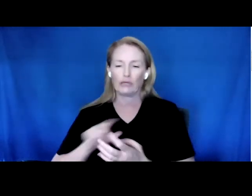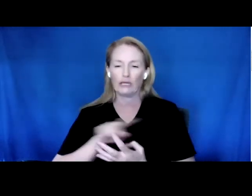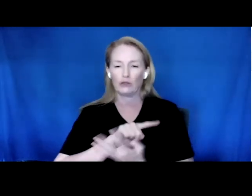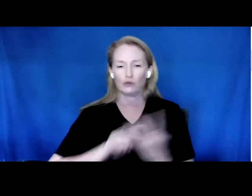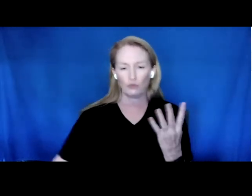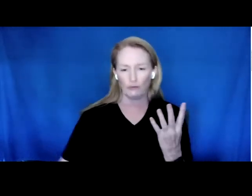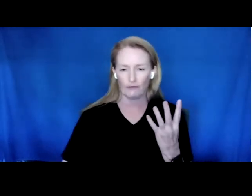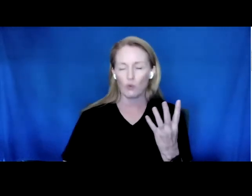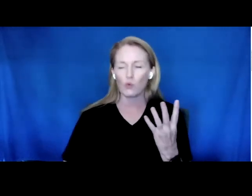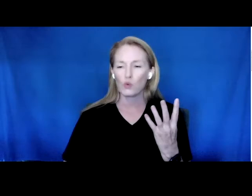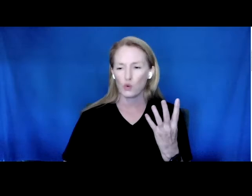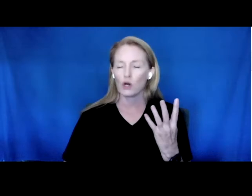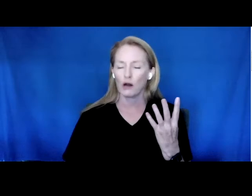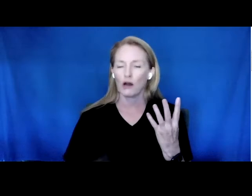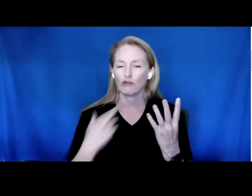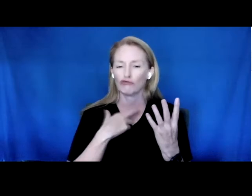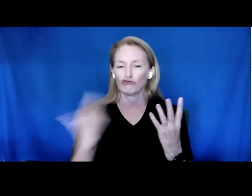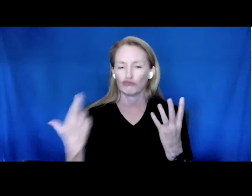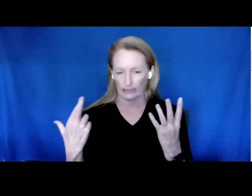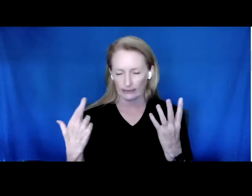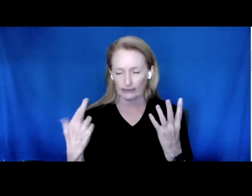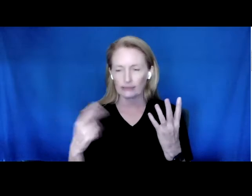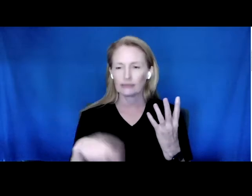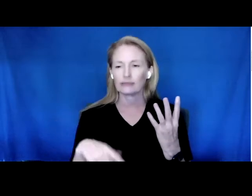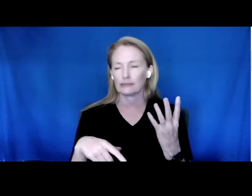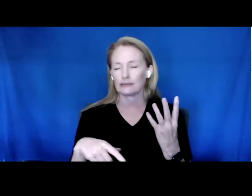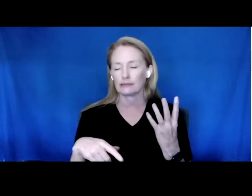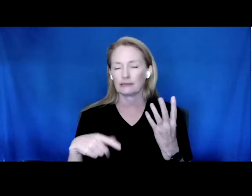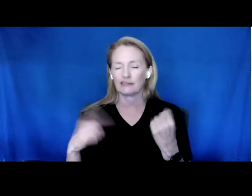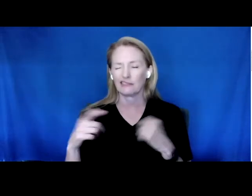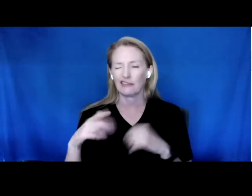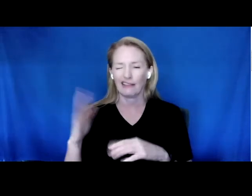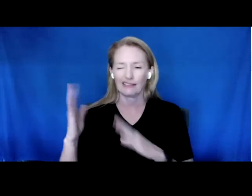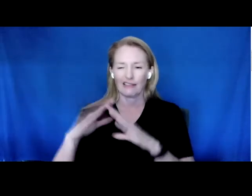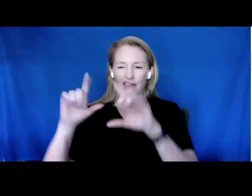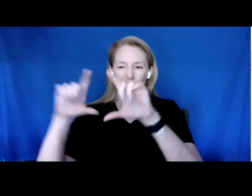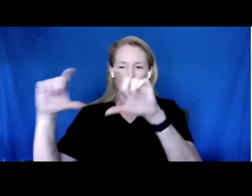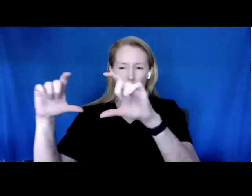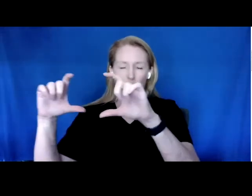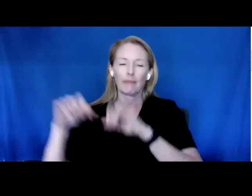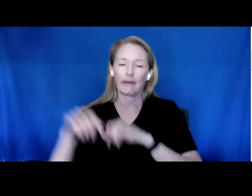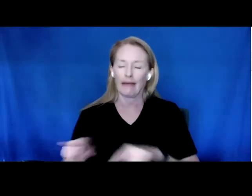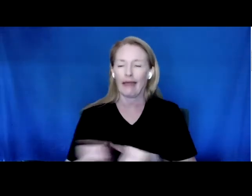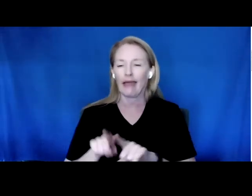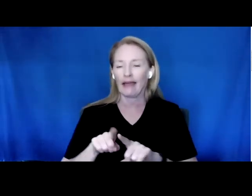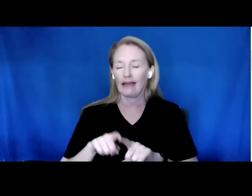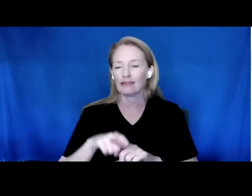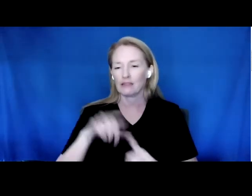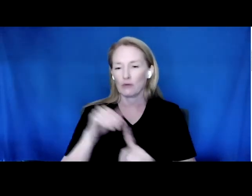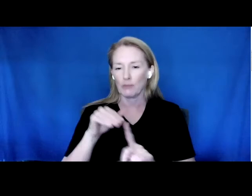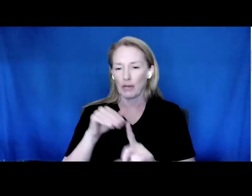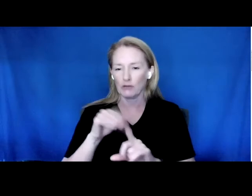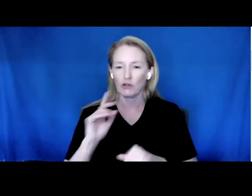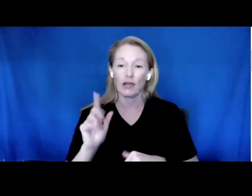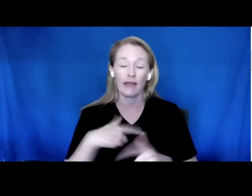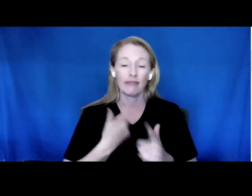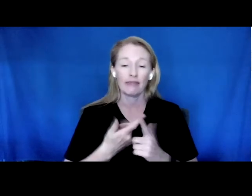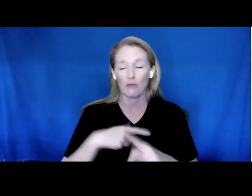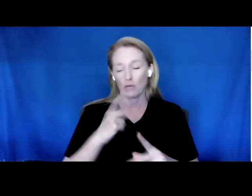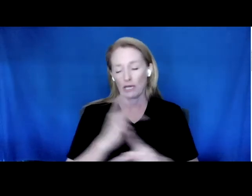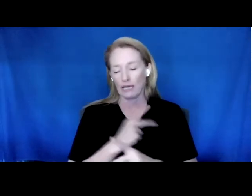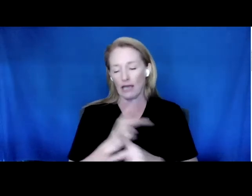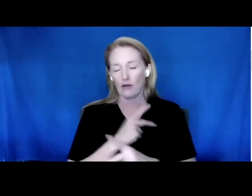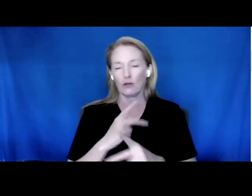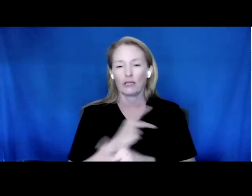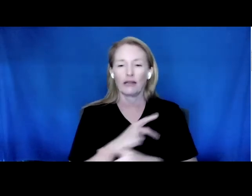top as a reminder. And then within each period of risk, we calculate the mortality rates and the excess mortality rates.